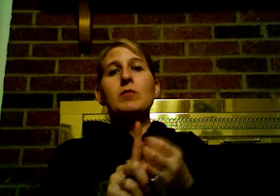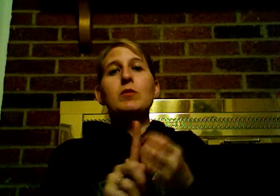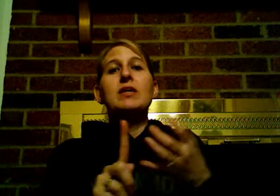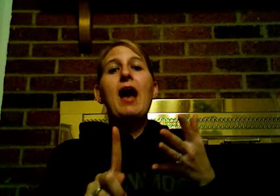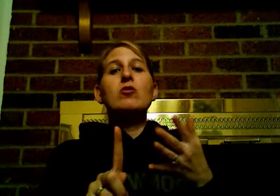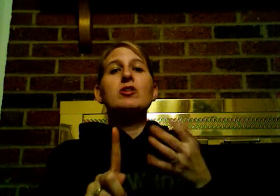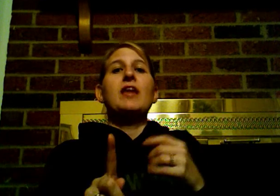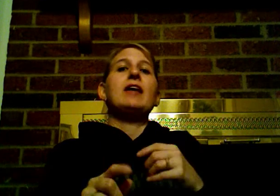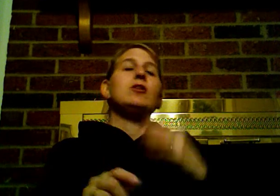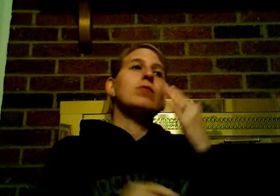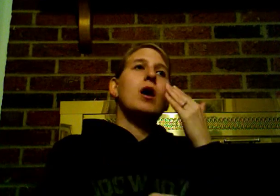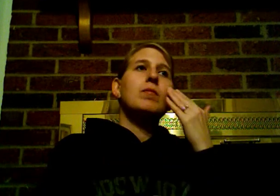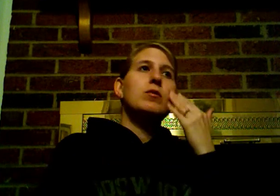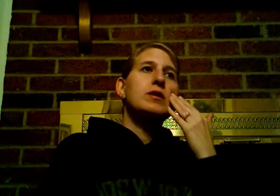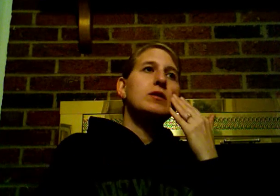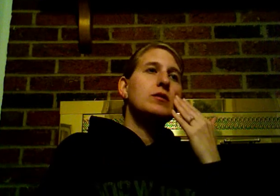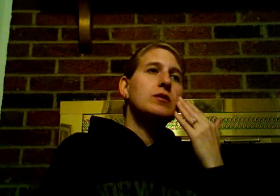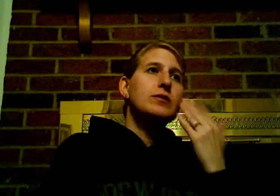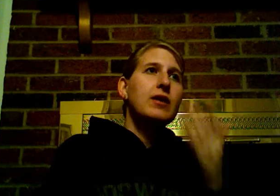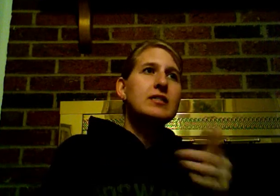would couch that. You tell the center,